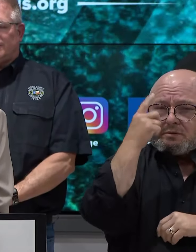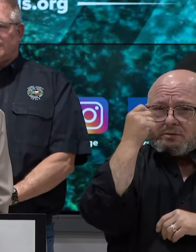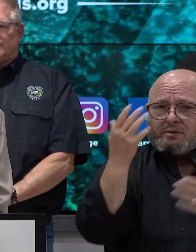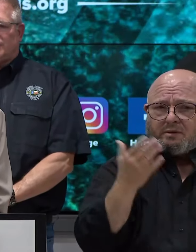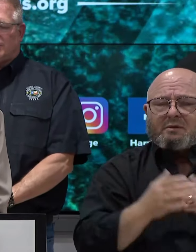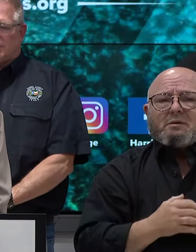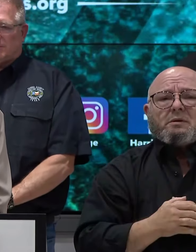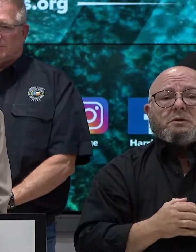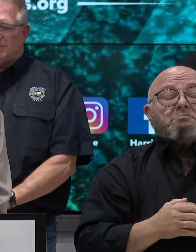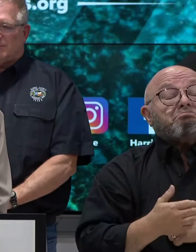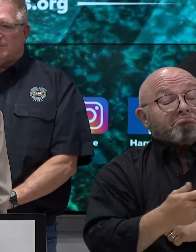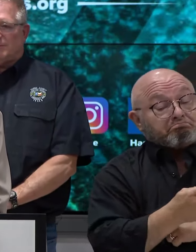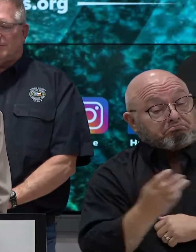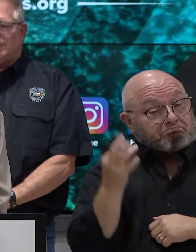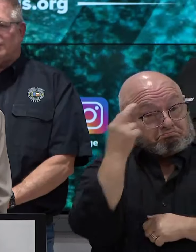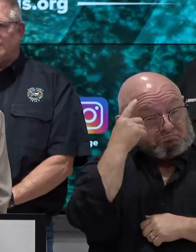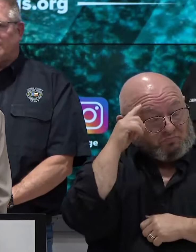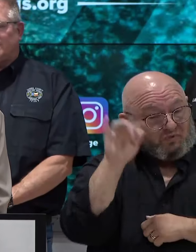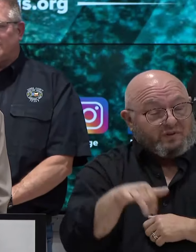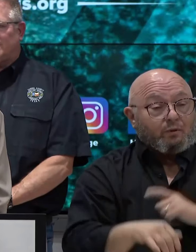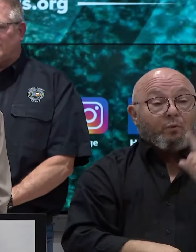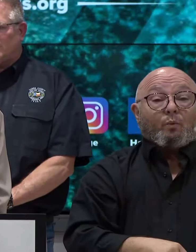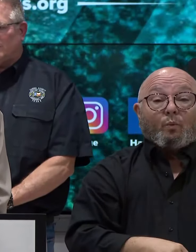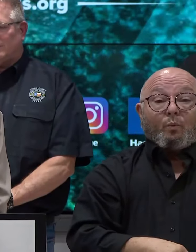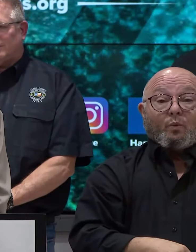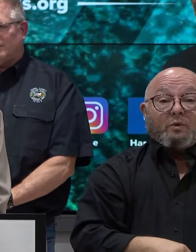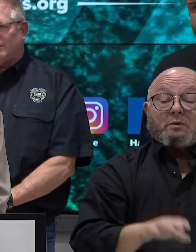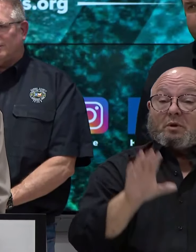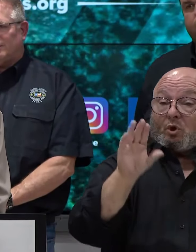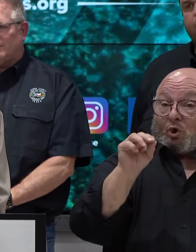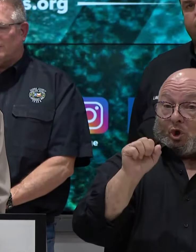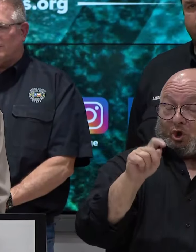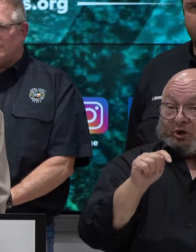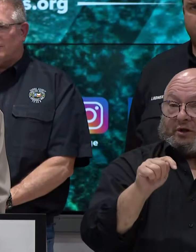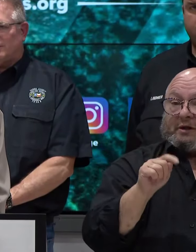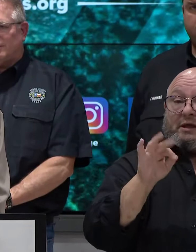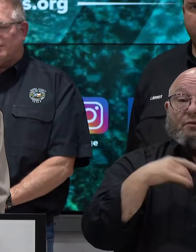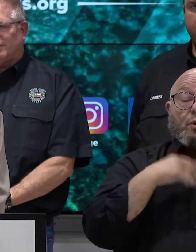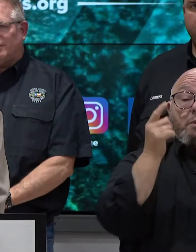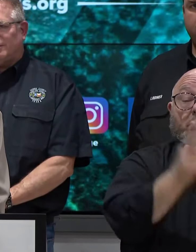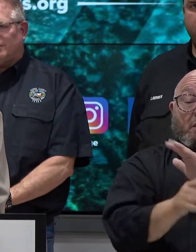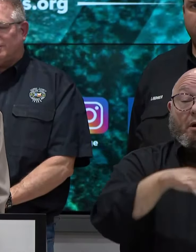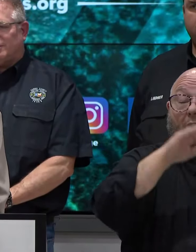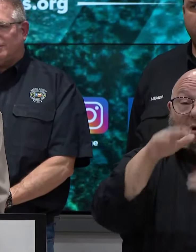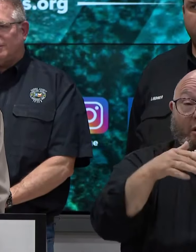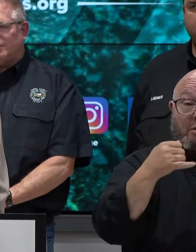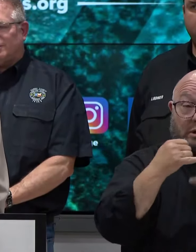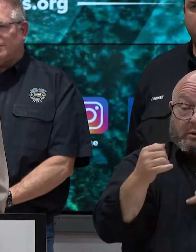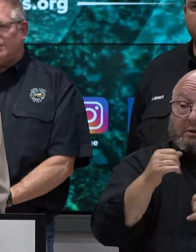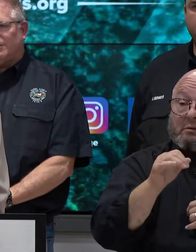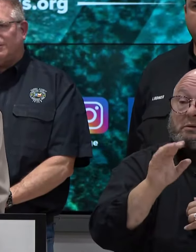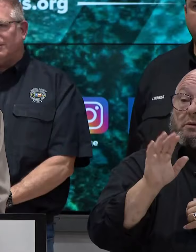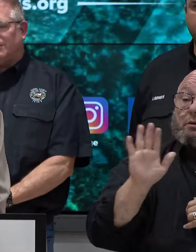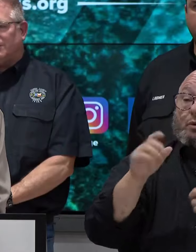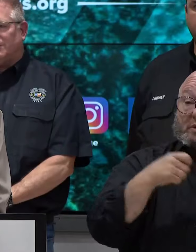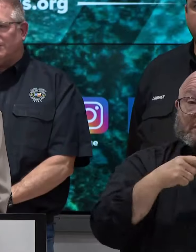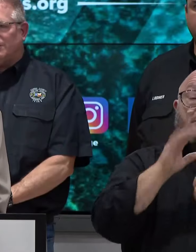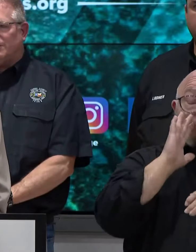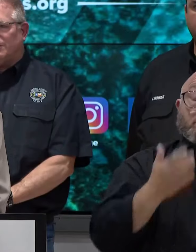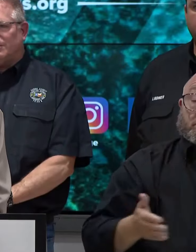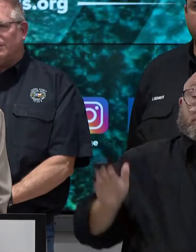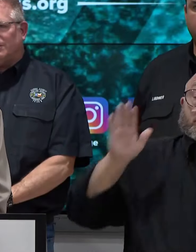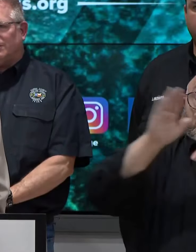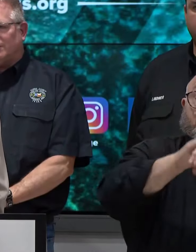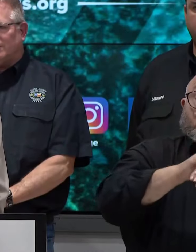So there's multiple reasons for that. So number one reason is cost. So if we bury all the lines, the cost of your electricity will